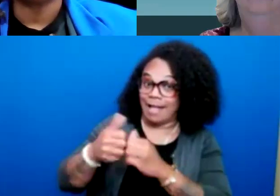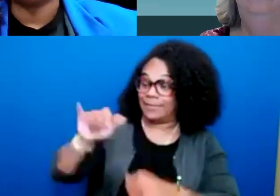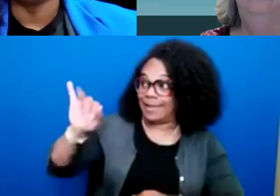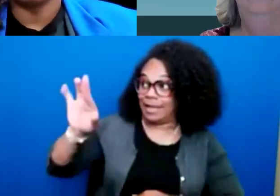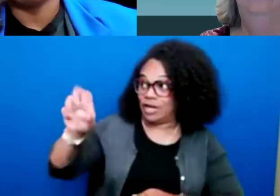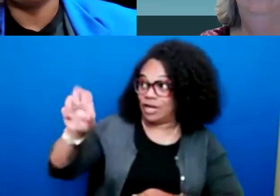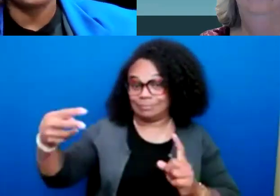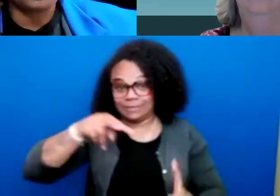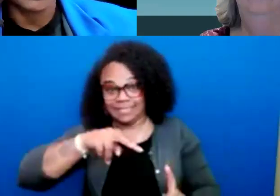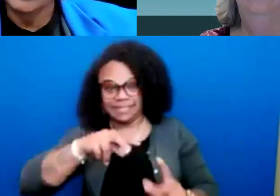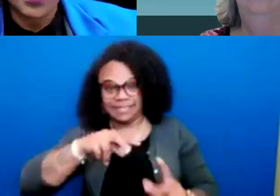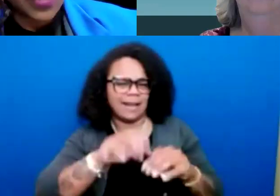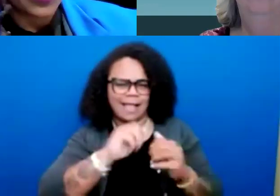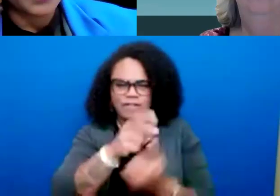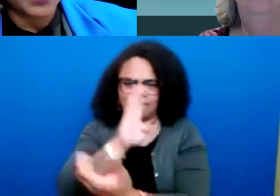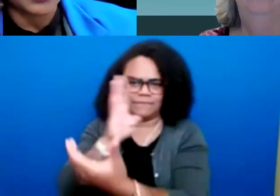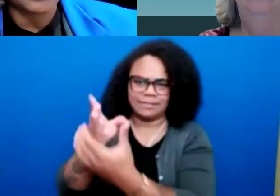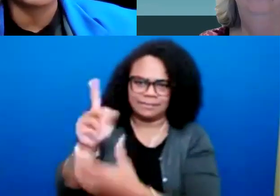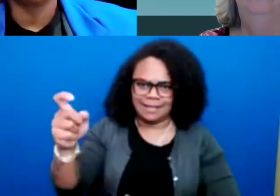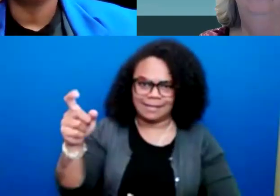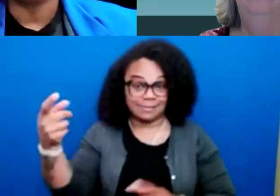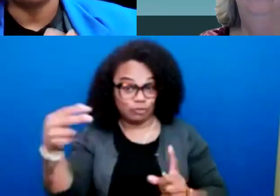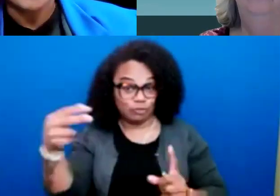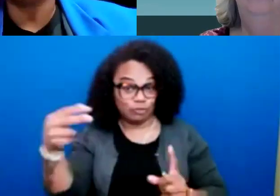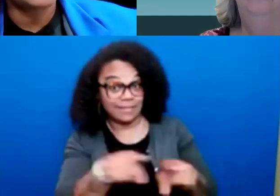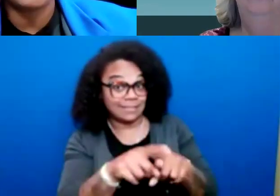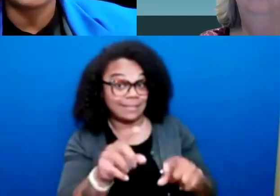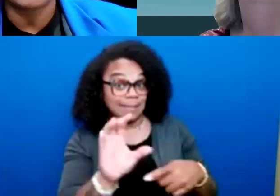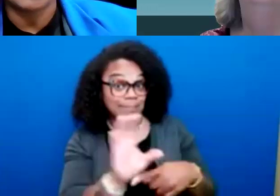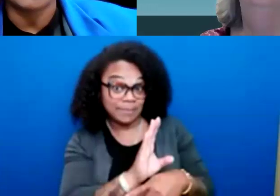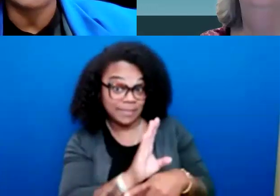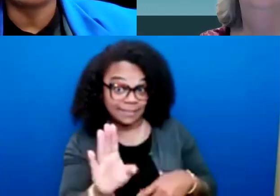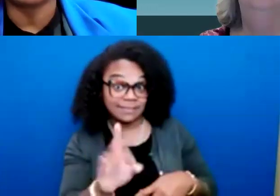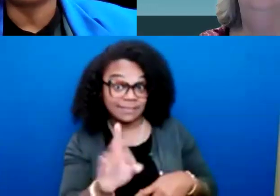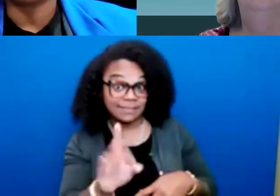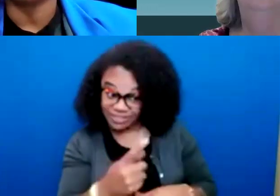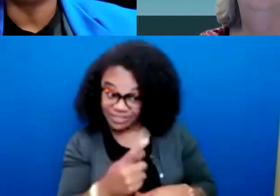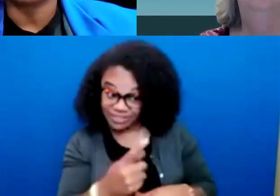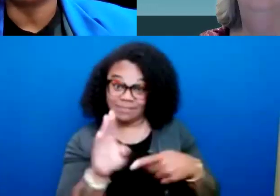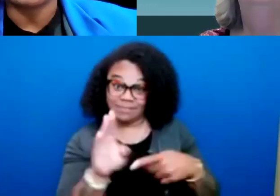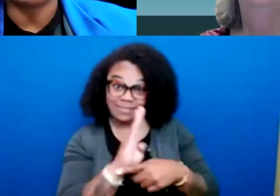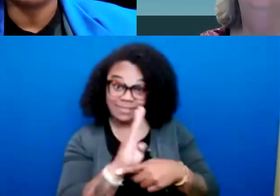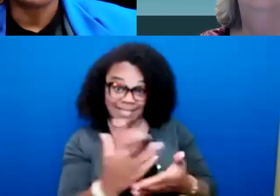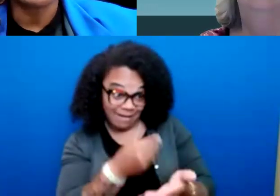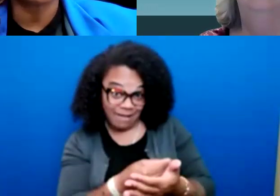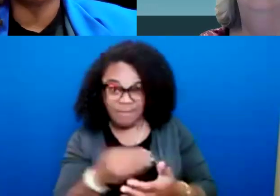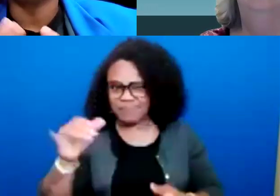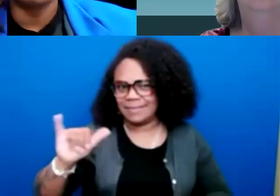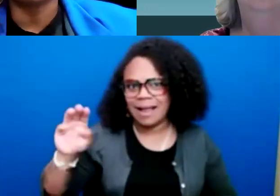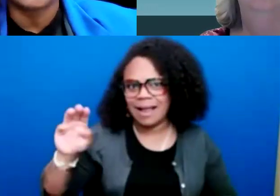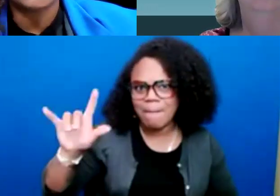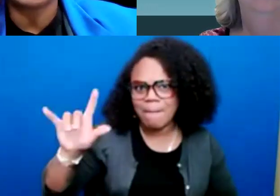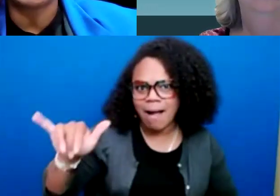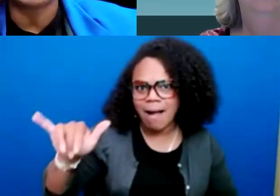taxes on whether or not you truly are considered a business and have this business income that Molly has talked about, or